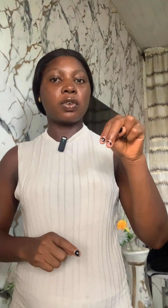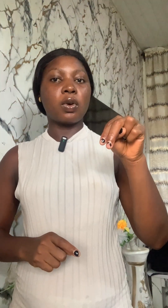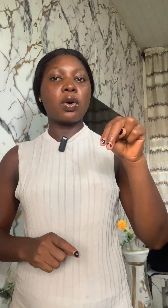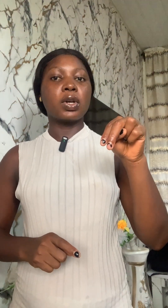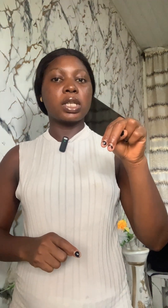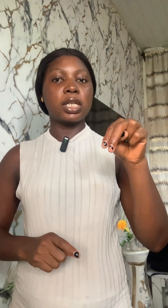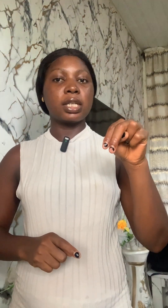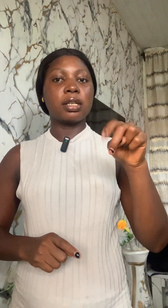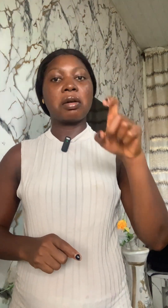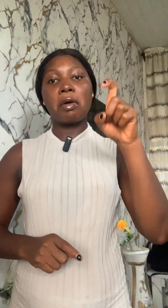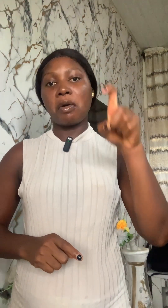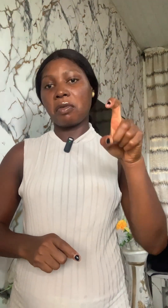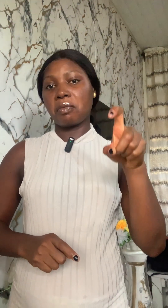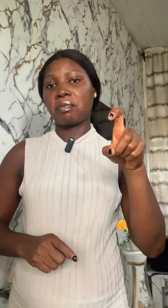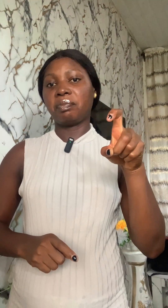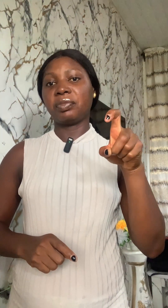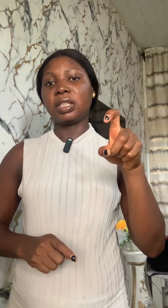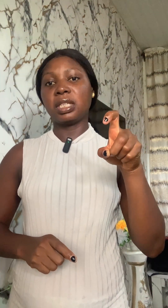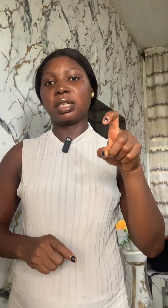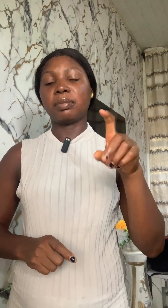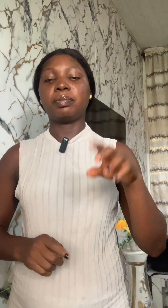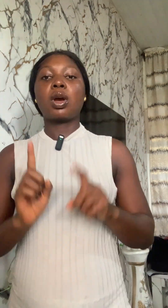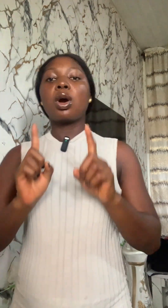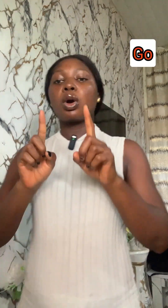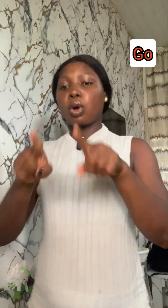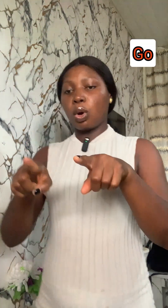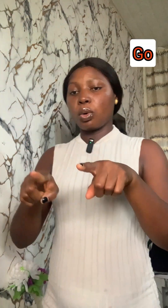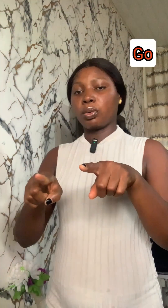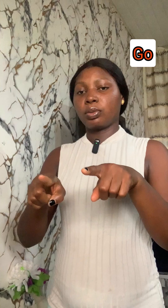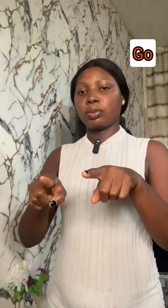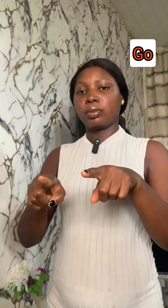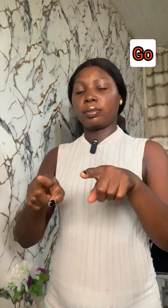for need or need. Go.